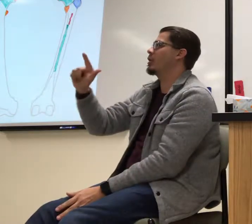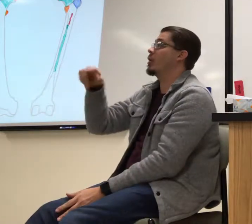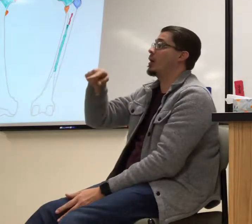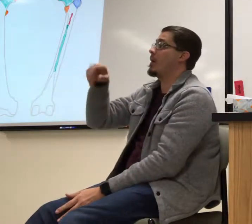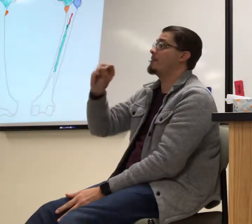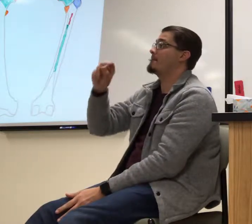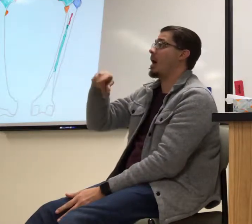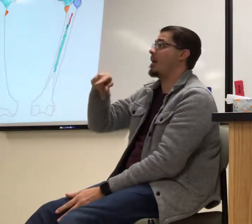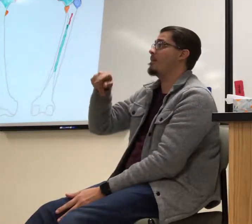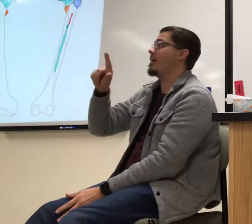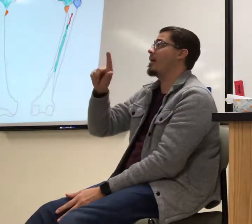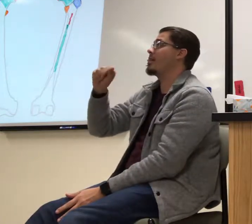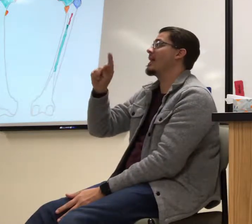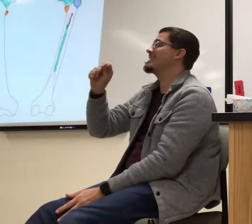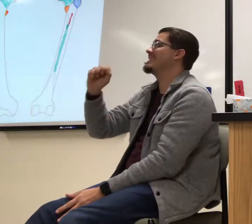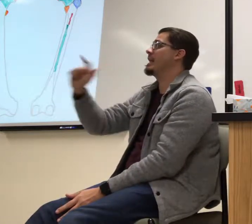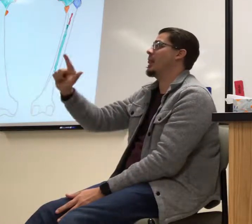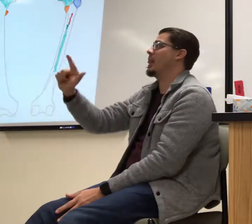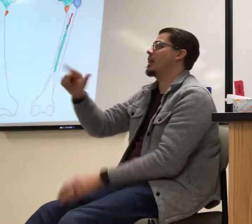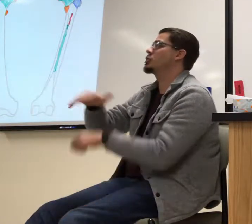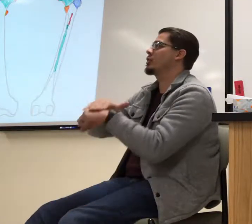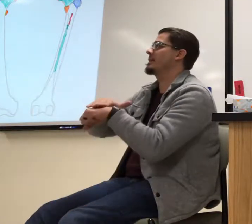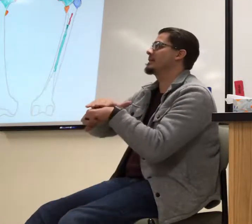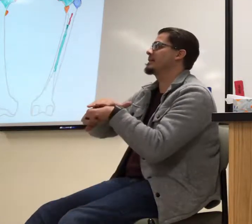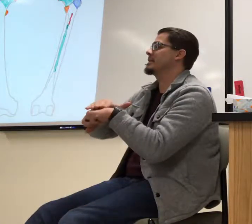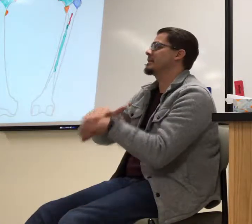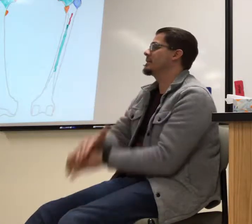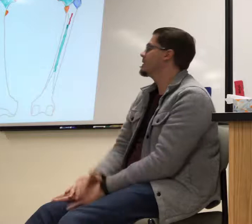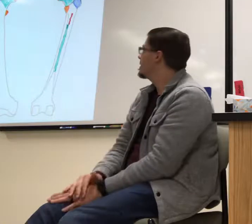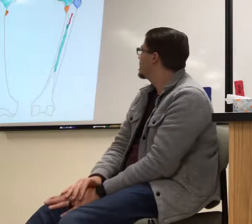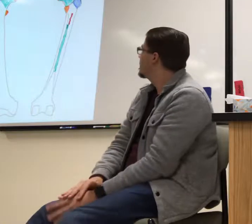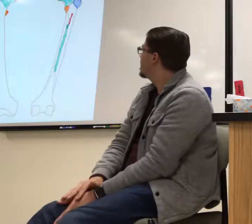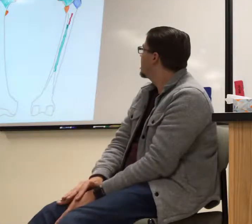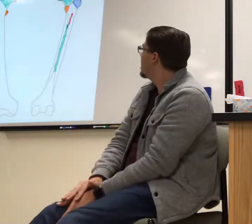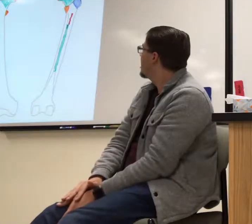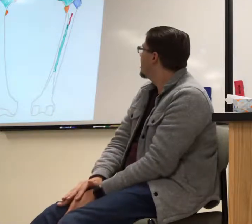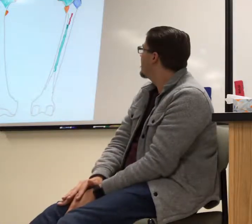popliteal surface. So for linea aspera, I call it a green.